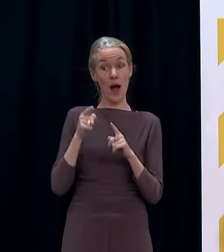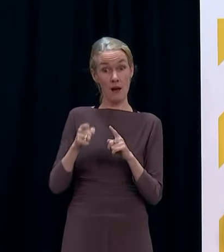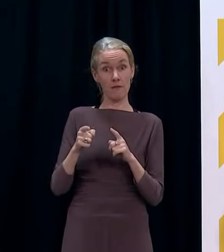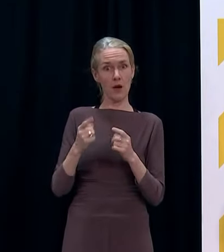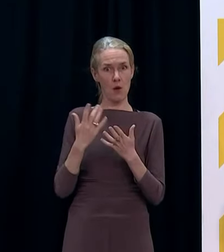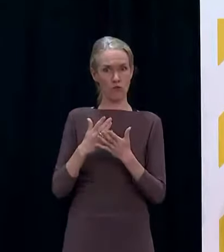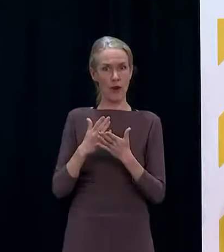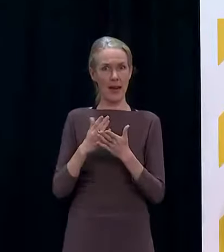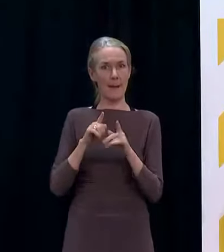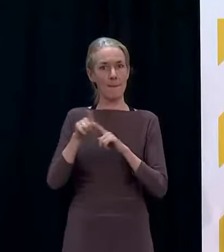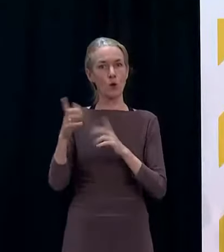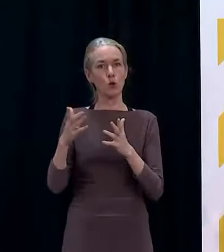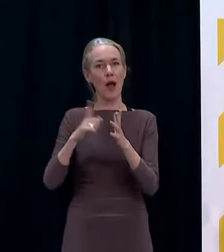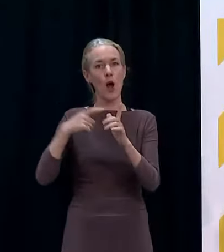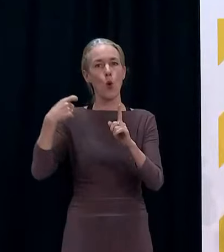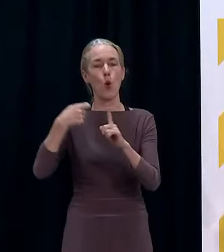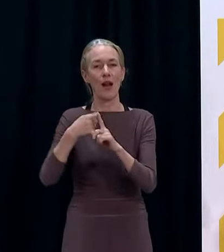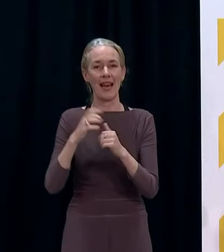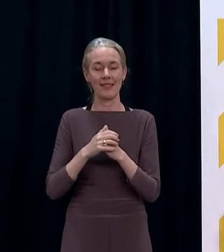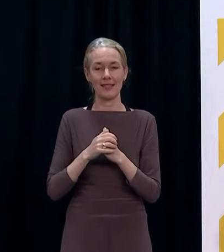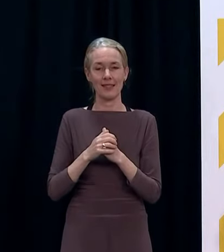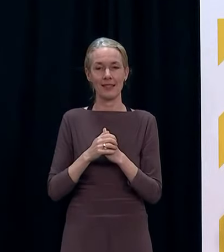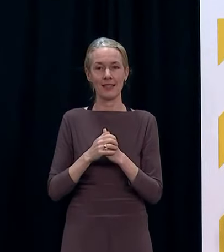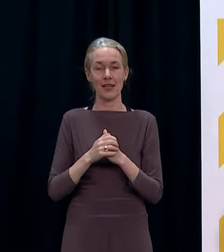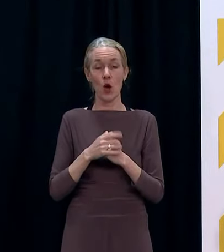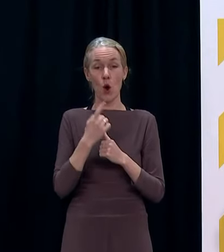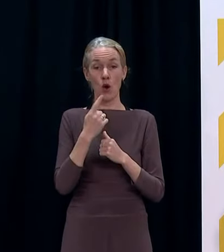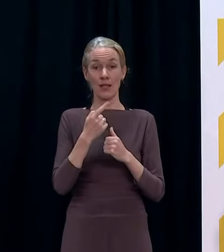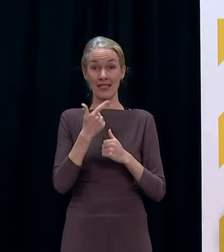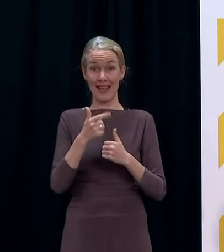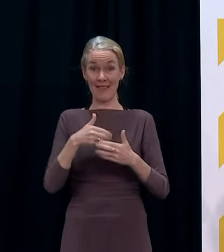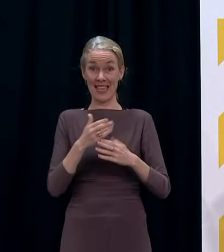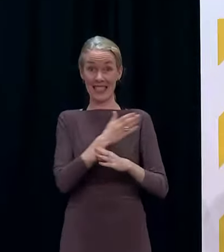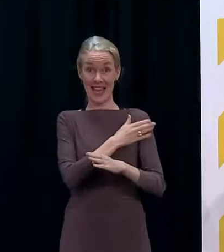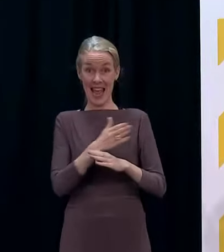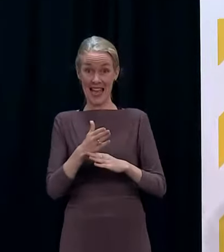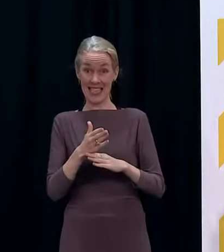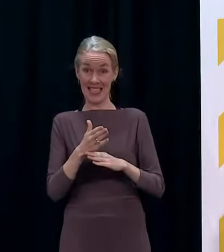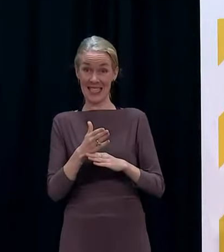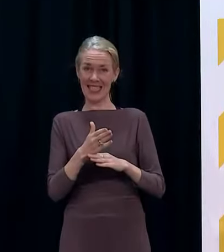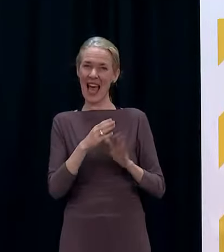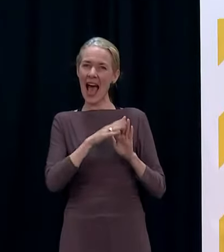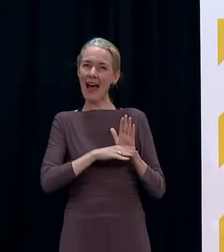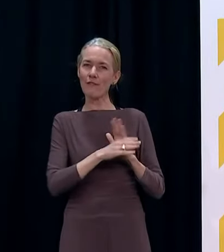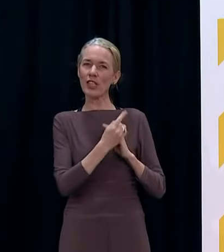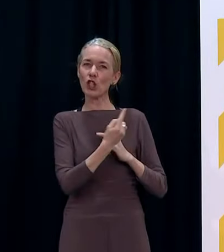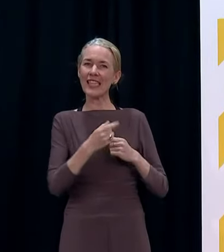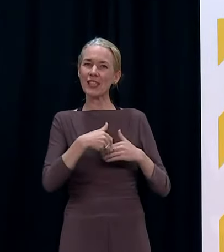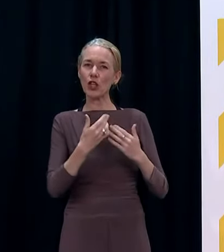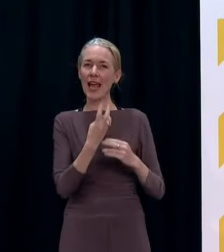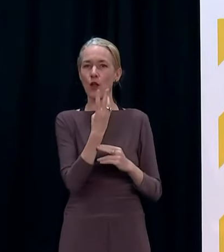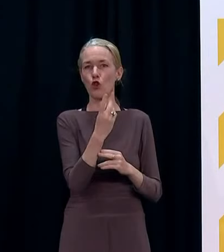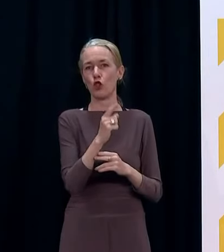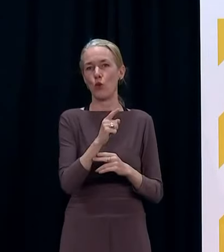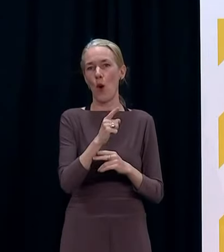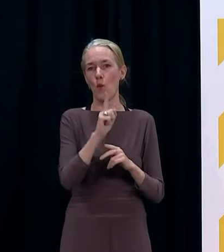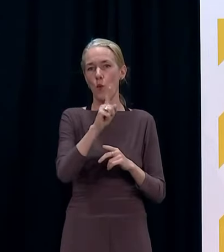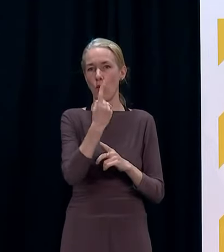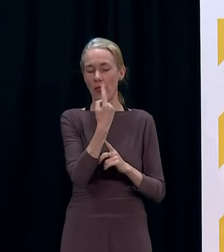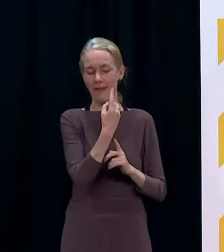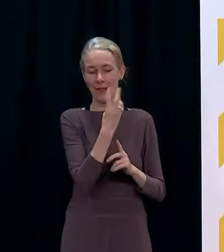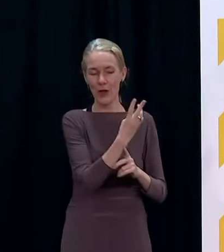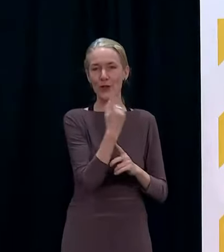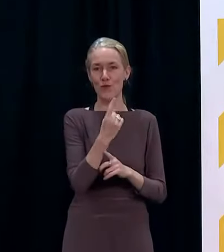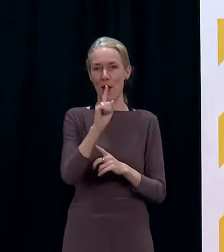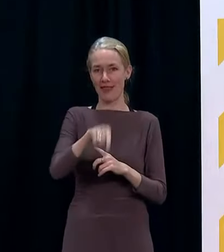contacts. Our 7-day rolling average is 31,600. This ongoing high rate of testing is important for us